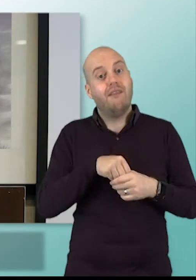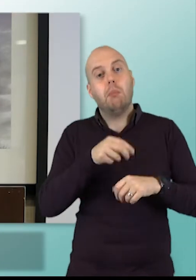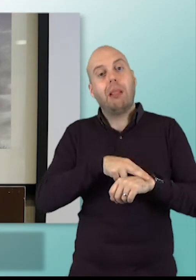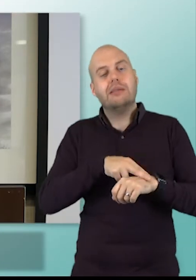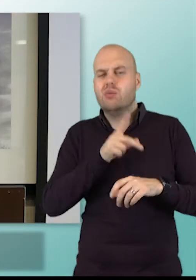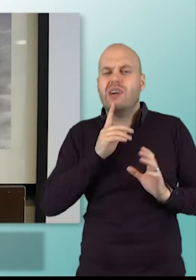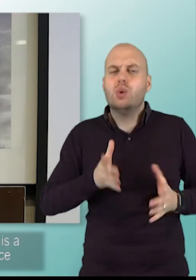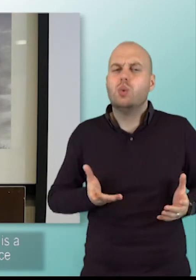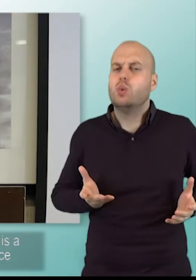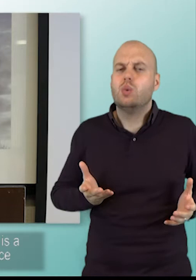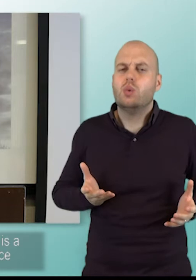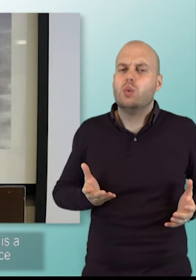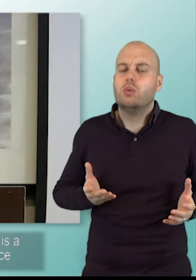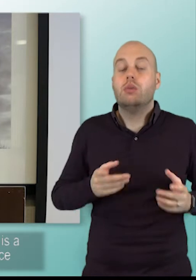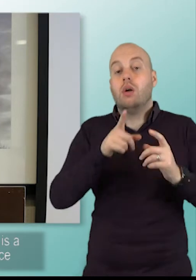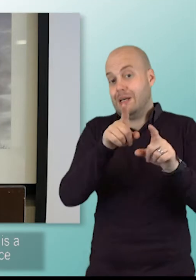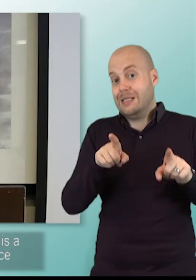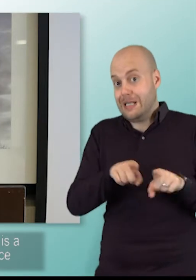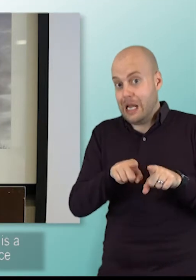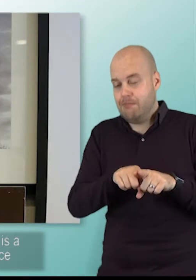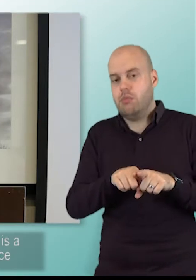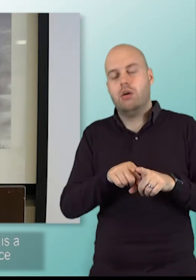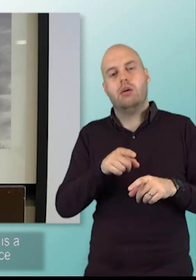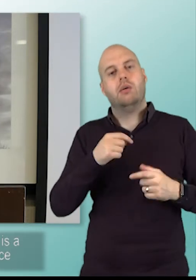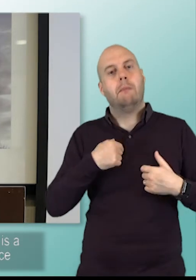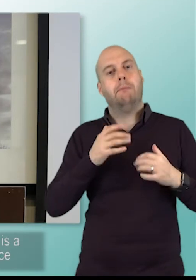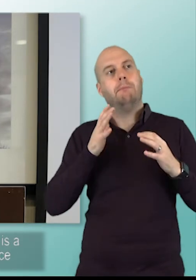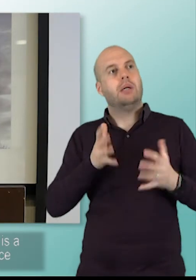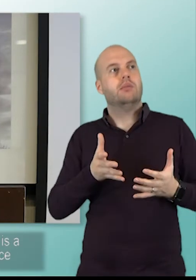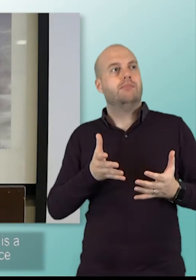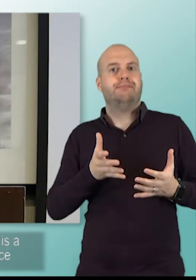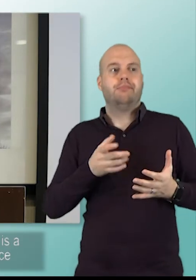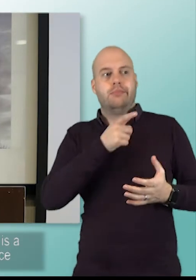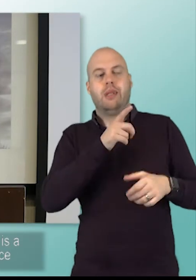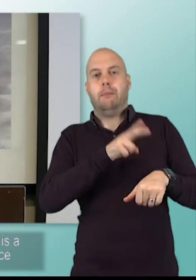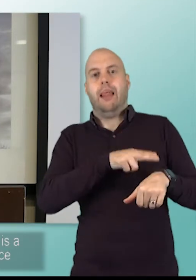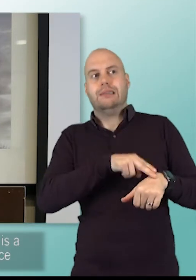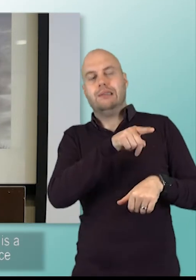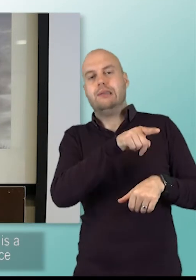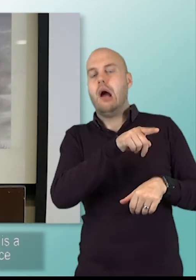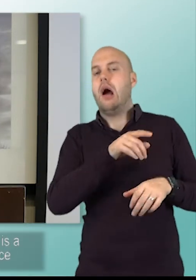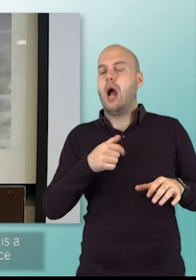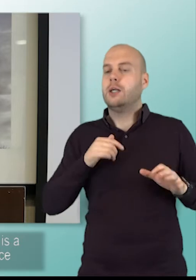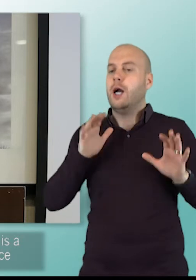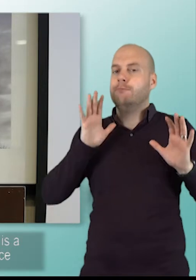to the police. Other side of that as well is you should not rely, if it is a police matter,